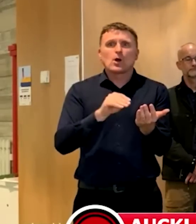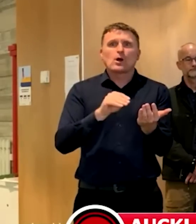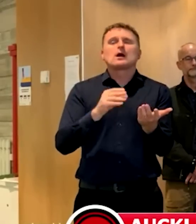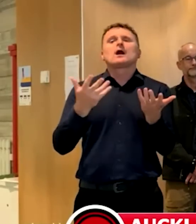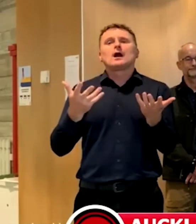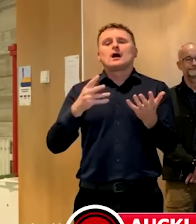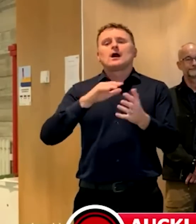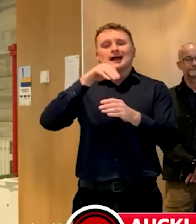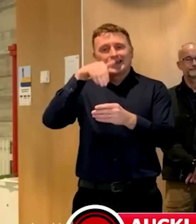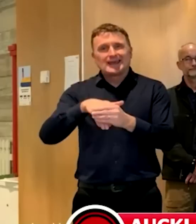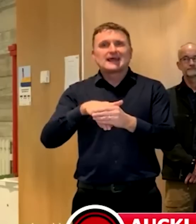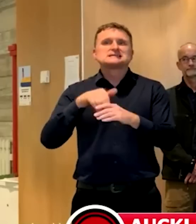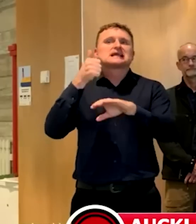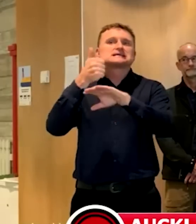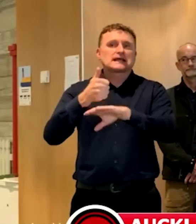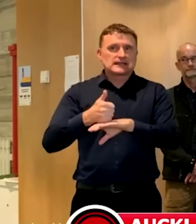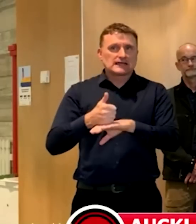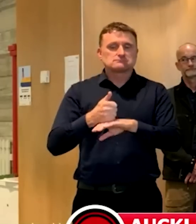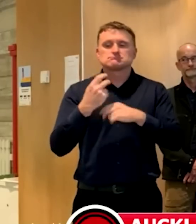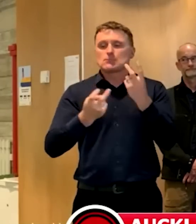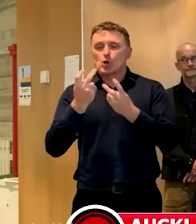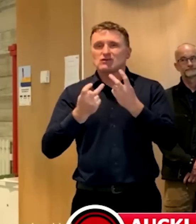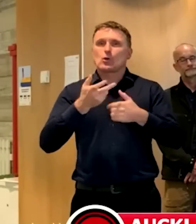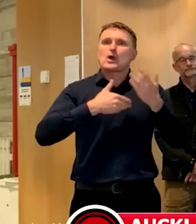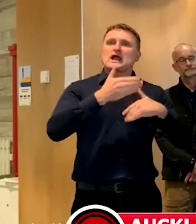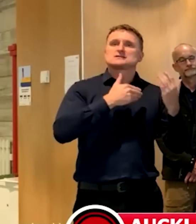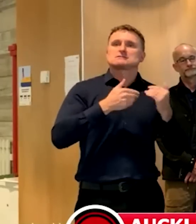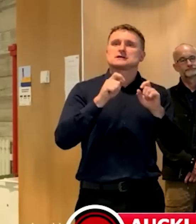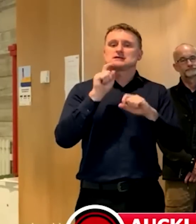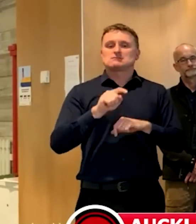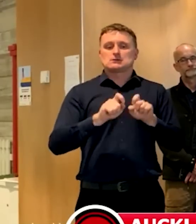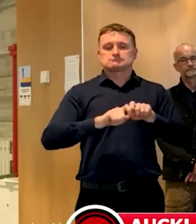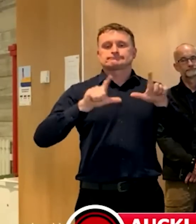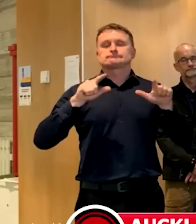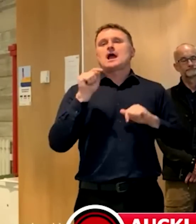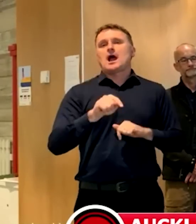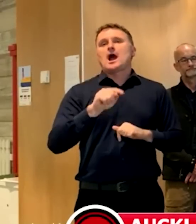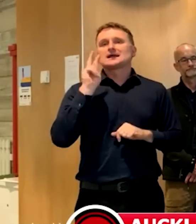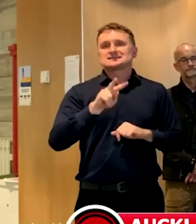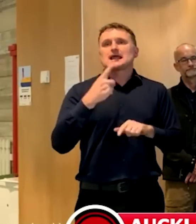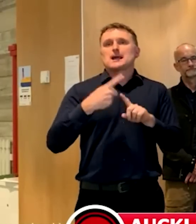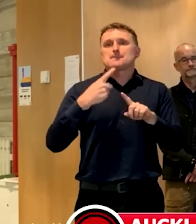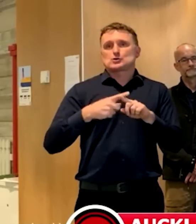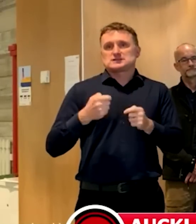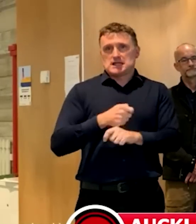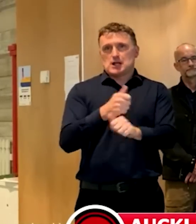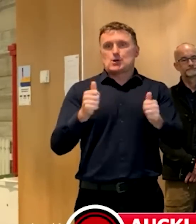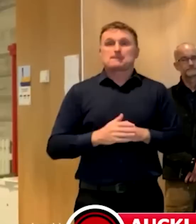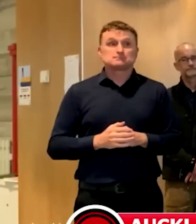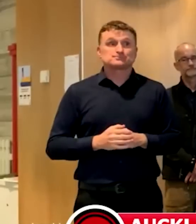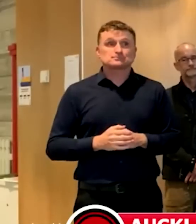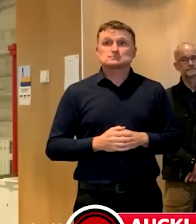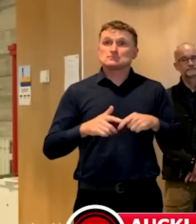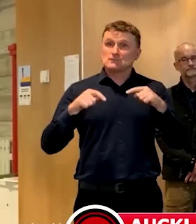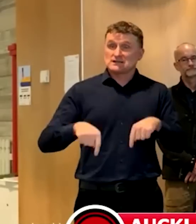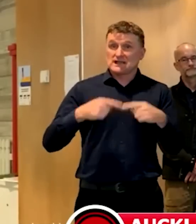see the emergency alerts mentioned hopefully, and just go back and through that way. And that is the end of the information we have